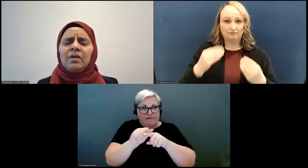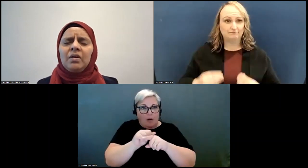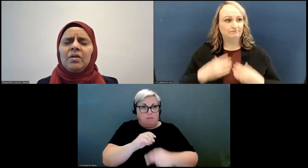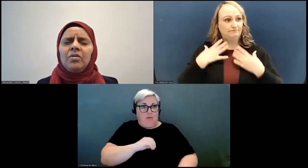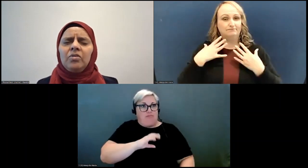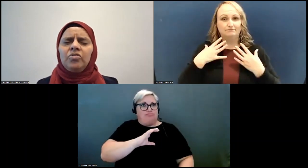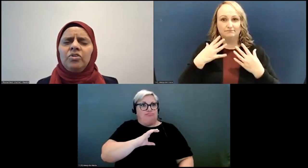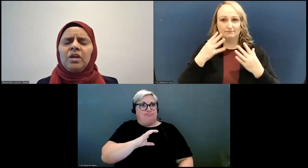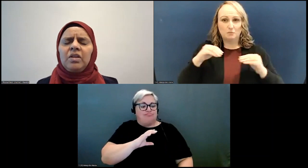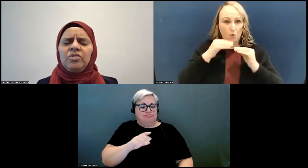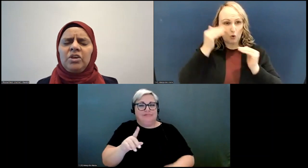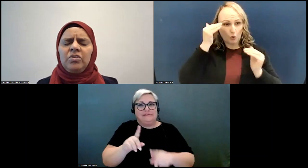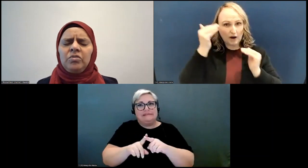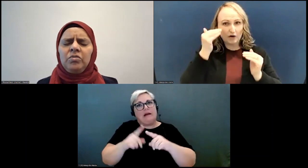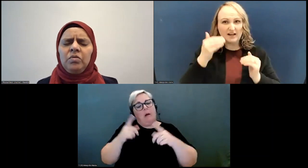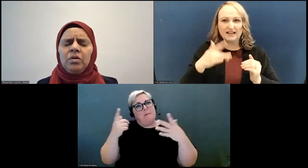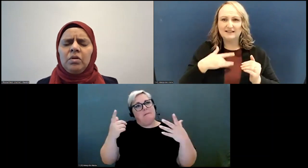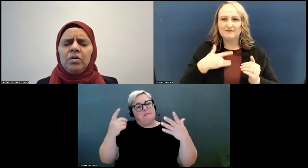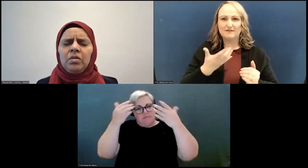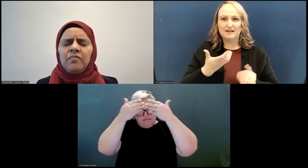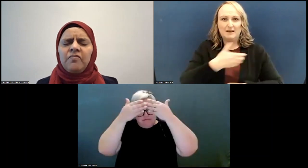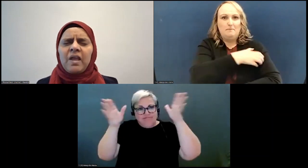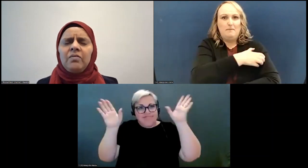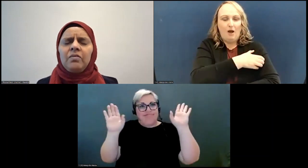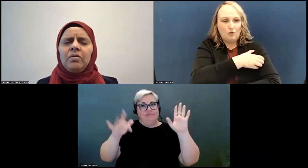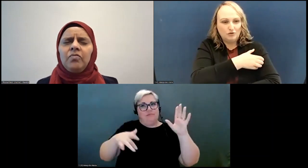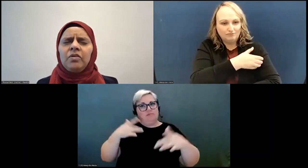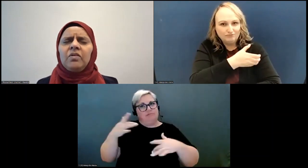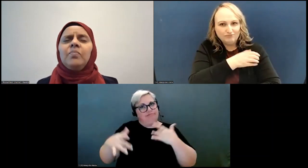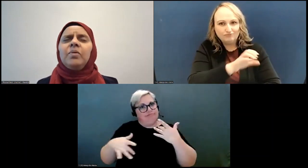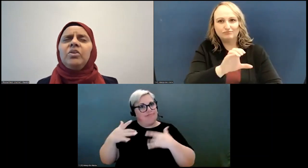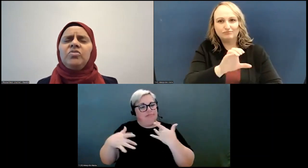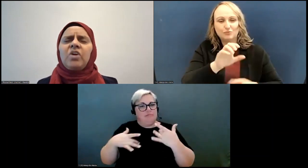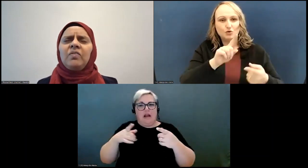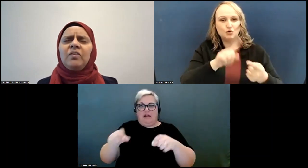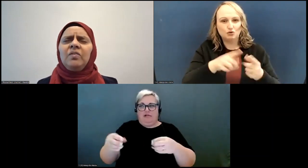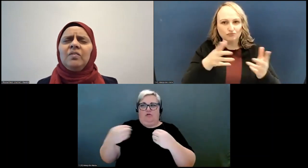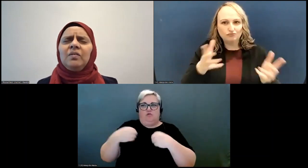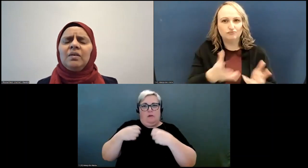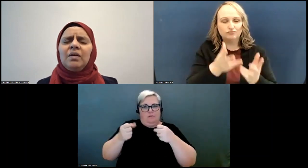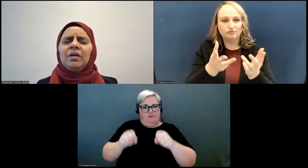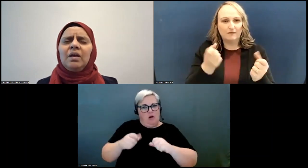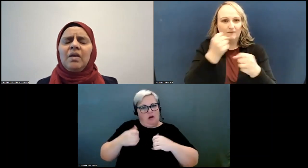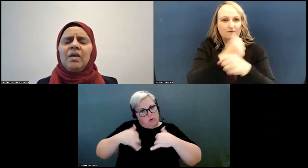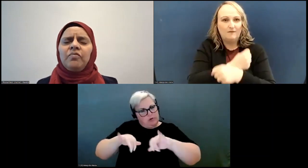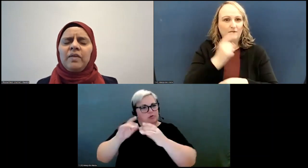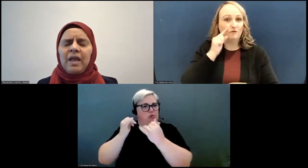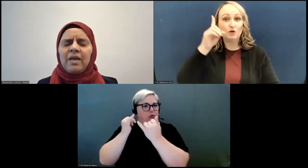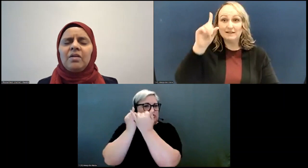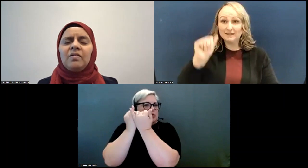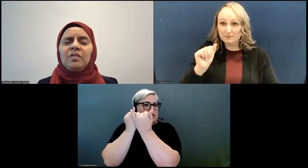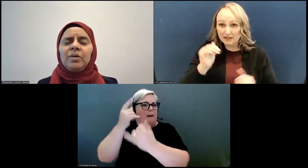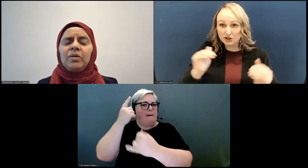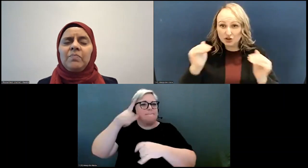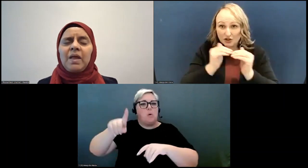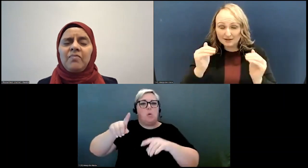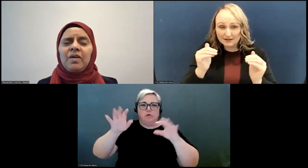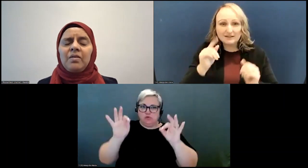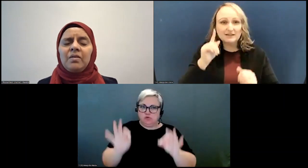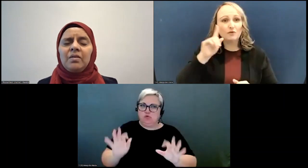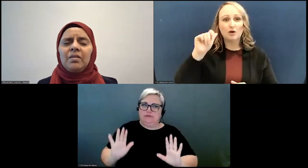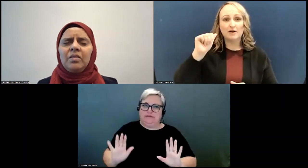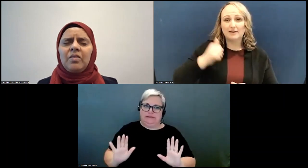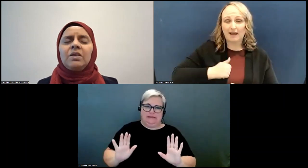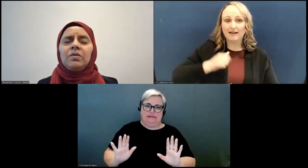us to continue the fight for disability justice and for the Canada Disability